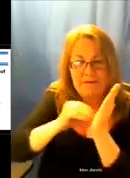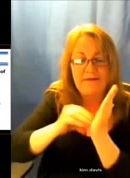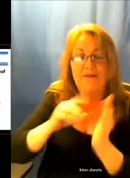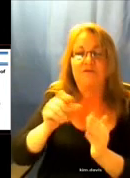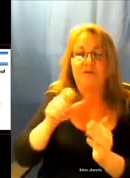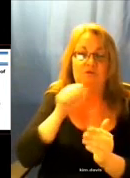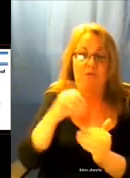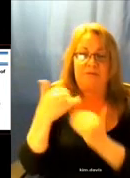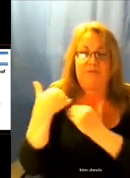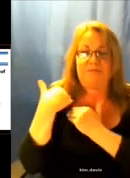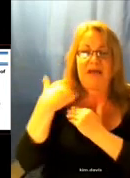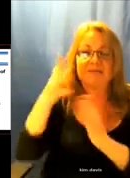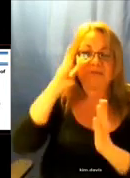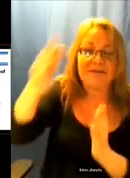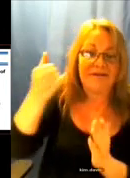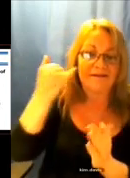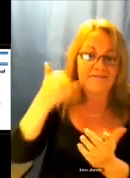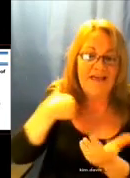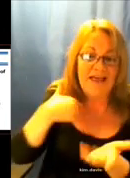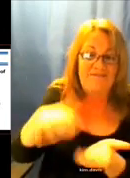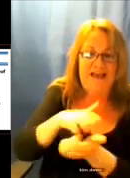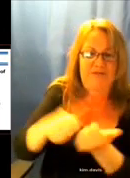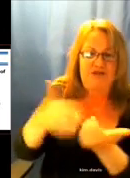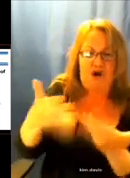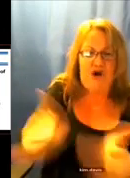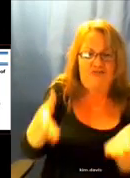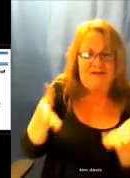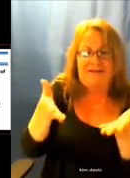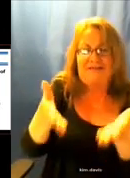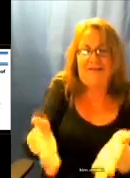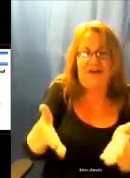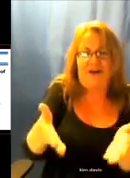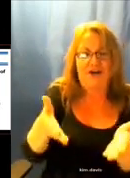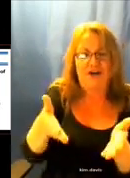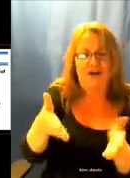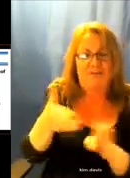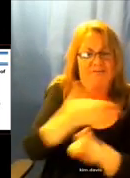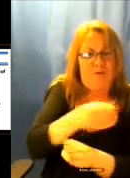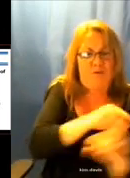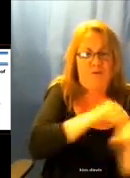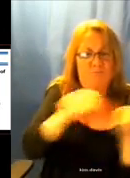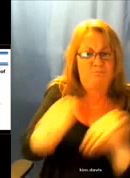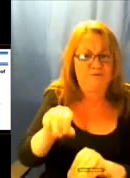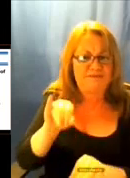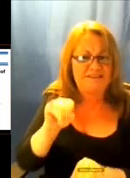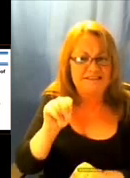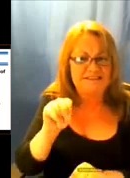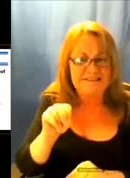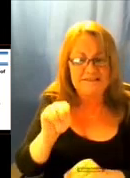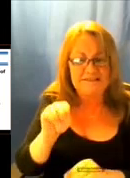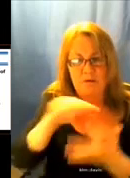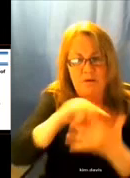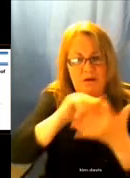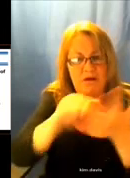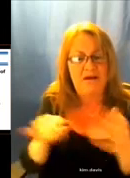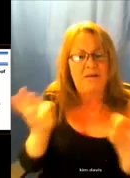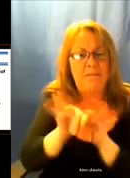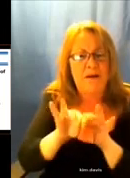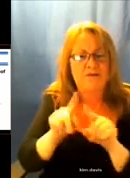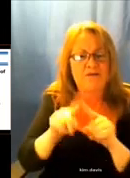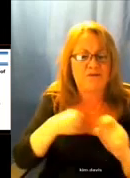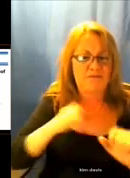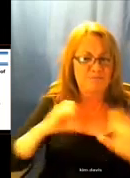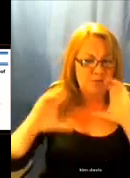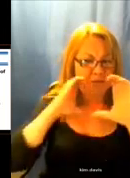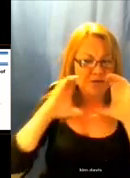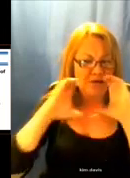if they're investigating damage. So, you don't want to provide without, when you're moving